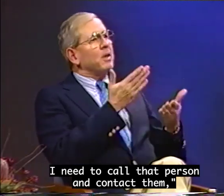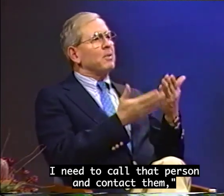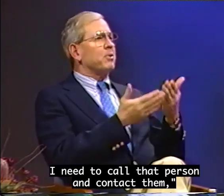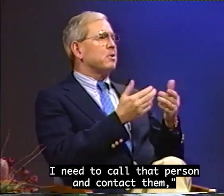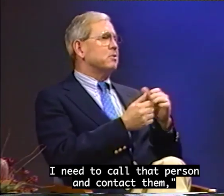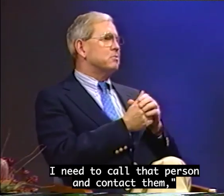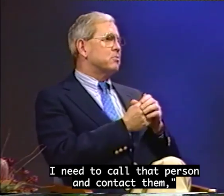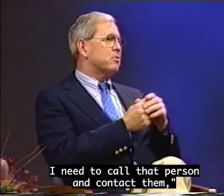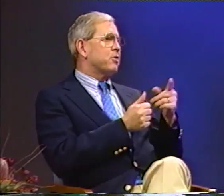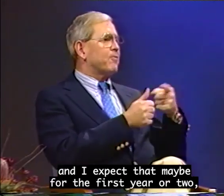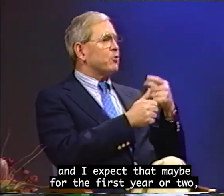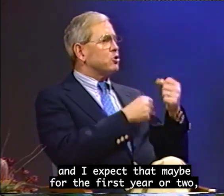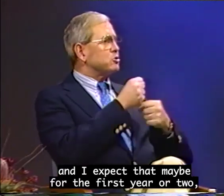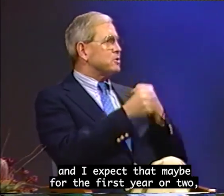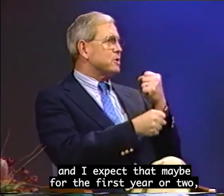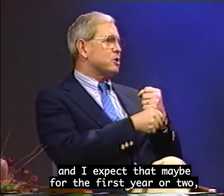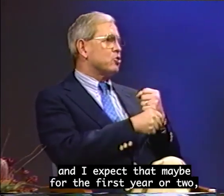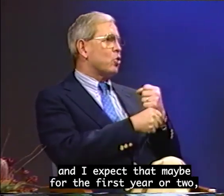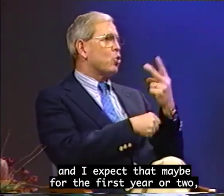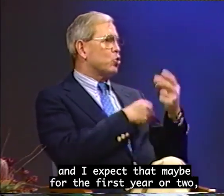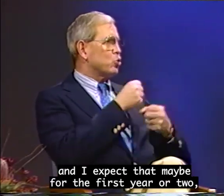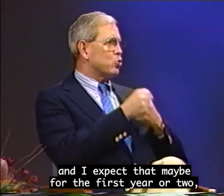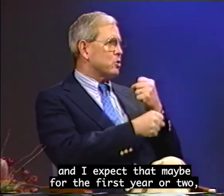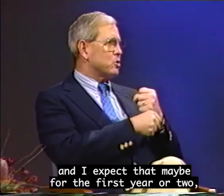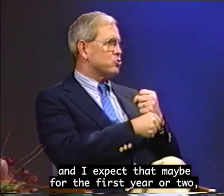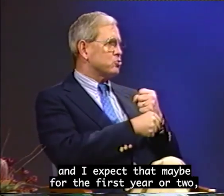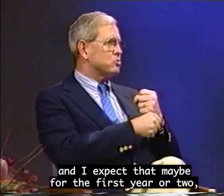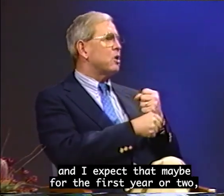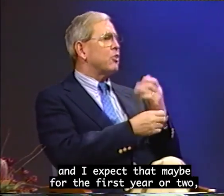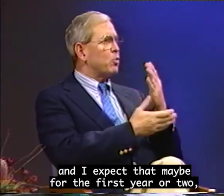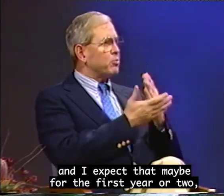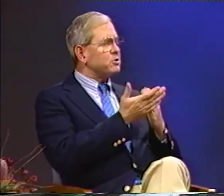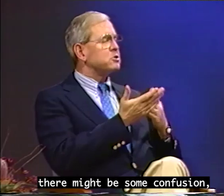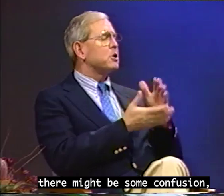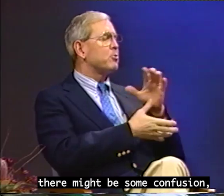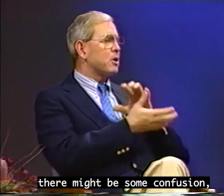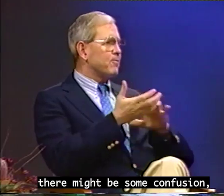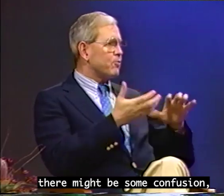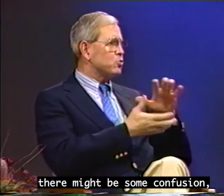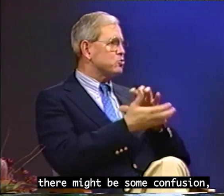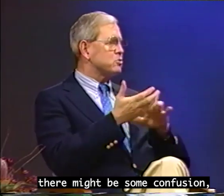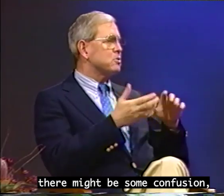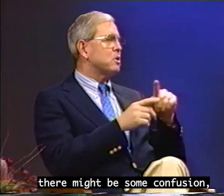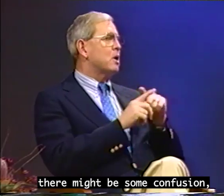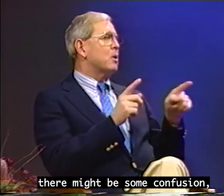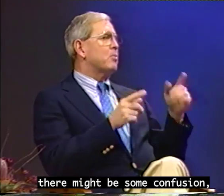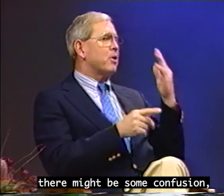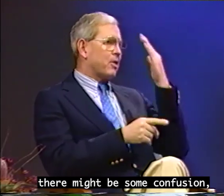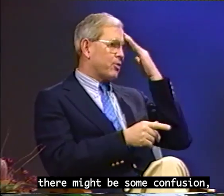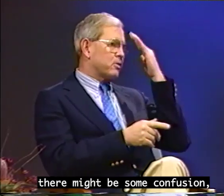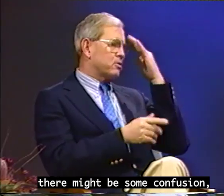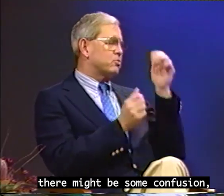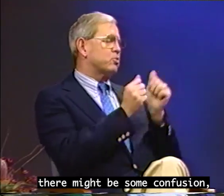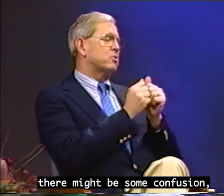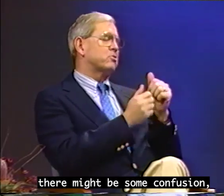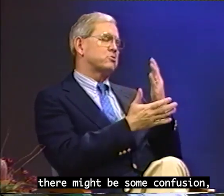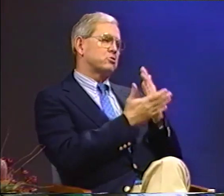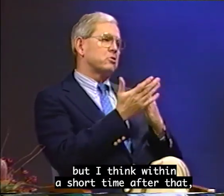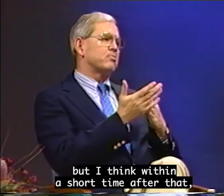and contact them, and I expect that maybe for the first year or two, there might be some confusion.